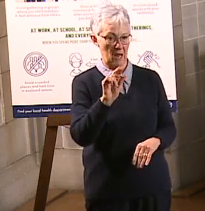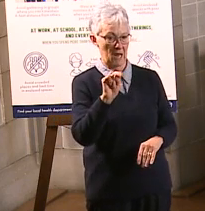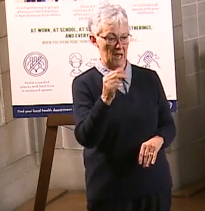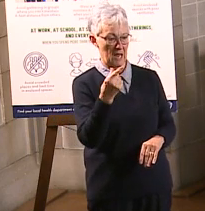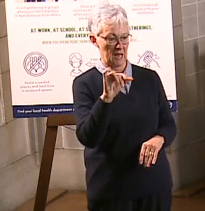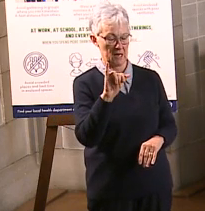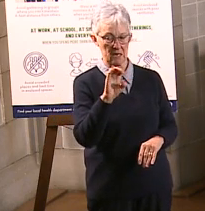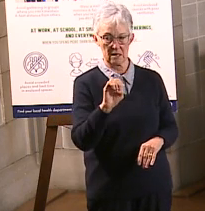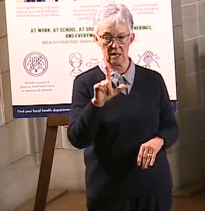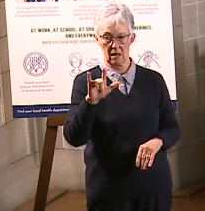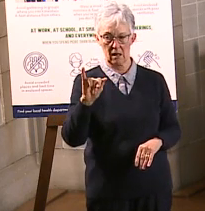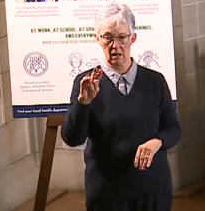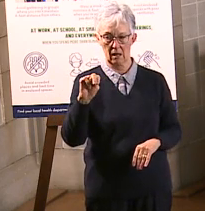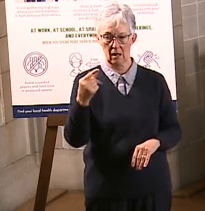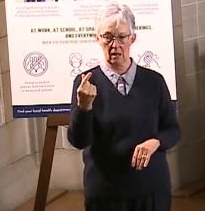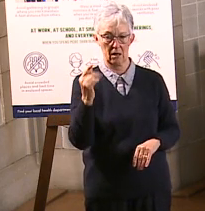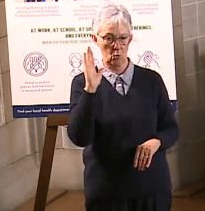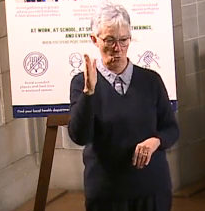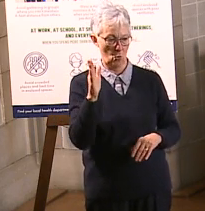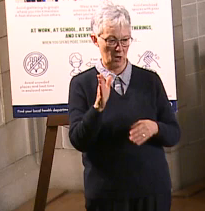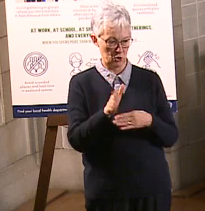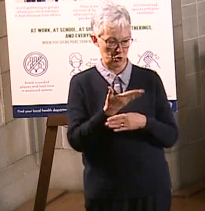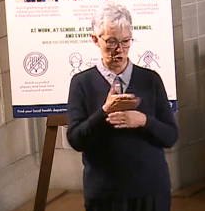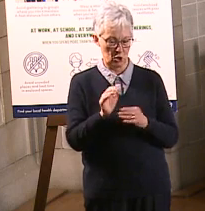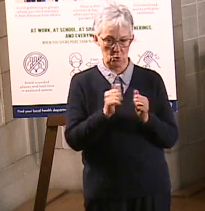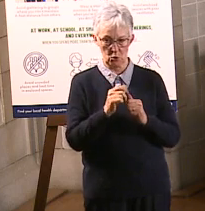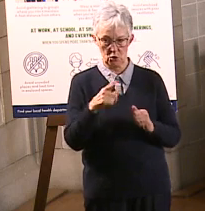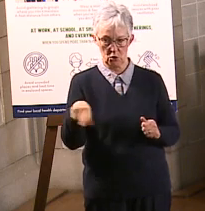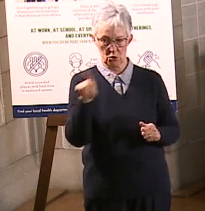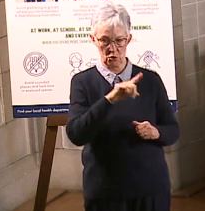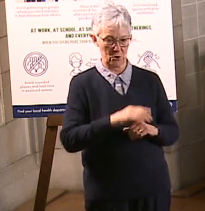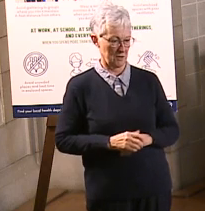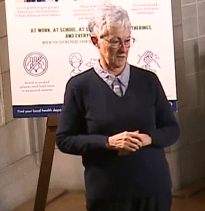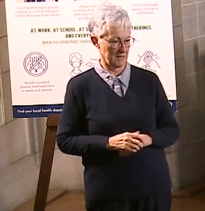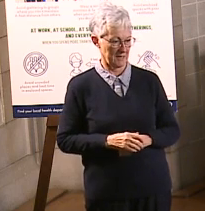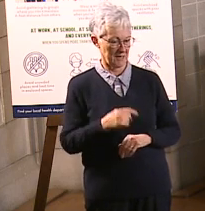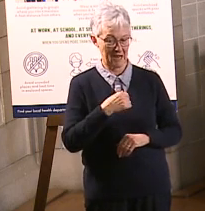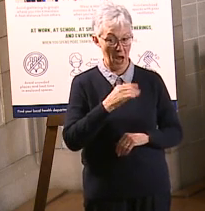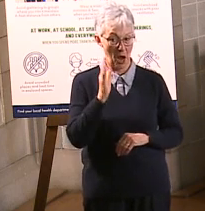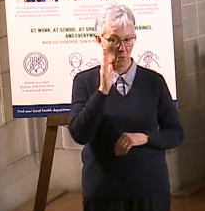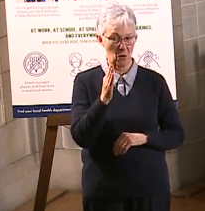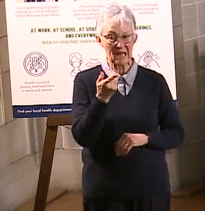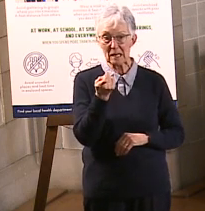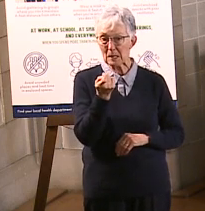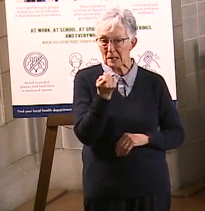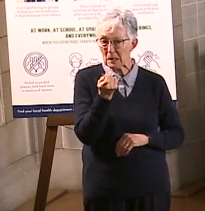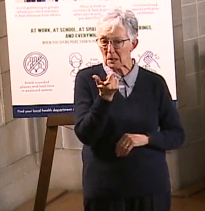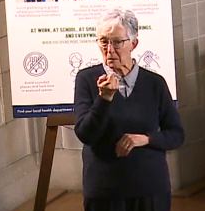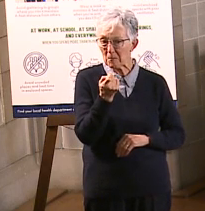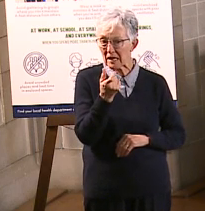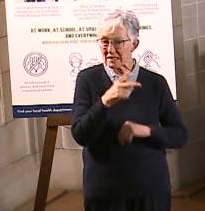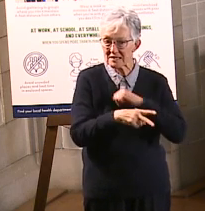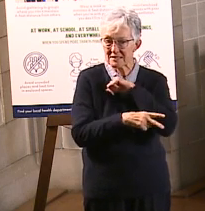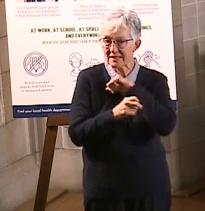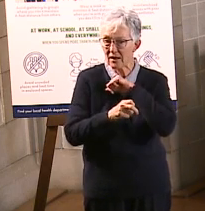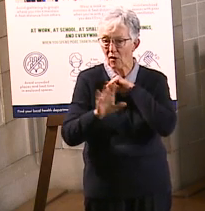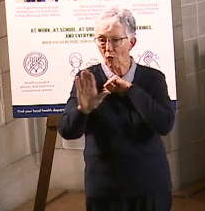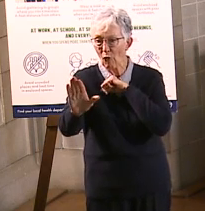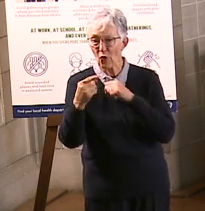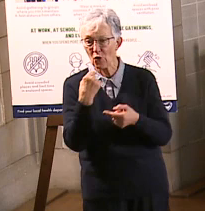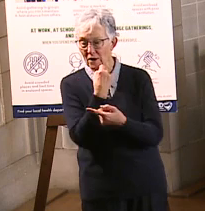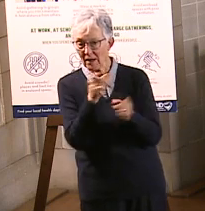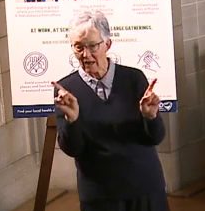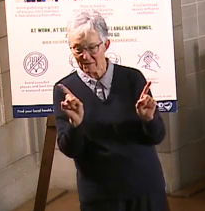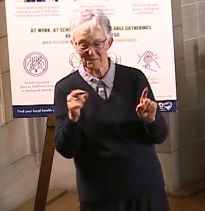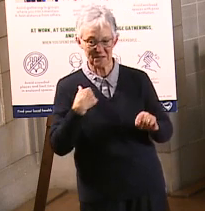Human Services, is going to be able to share with you today. I'm going to steal a little bit of her thunder. We have been getting more vaccine from